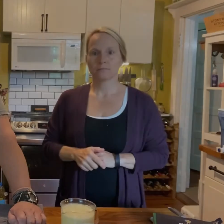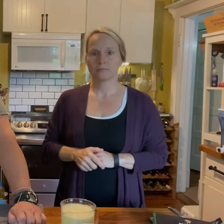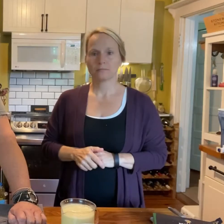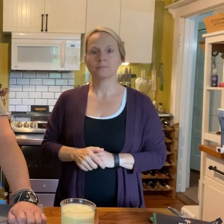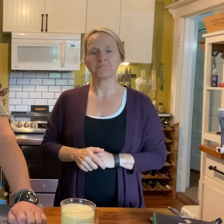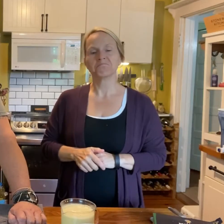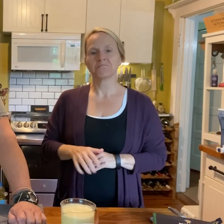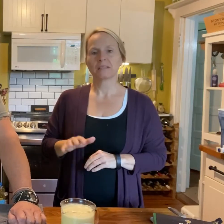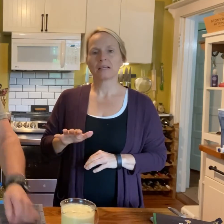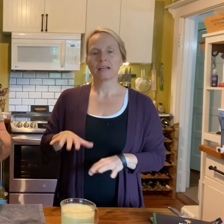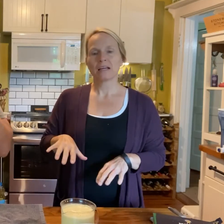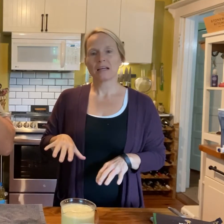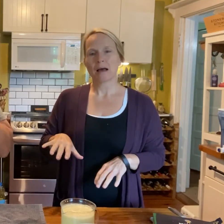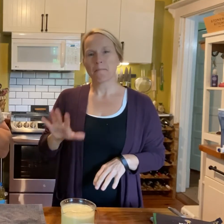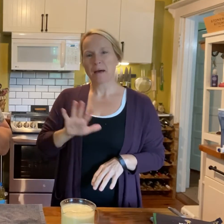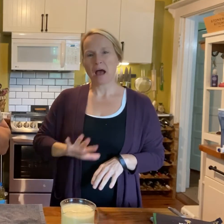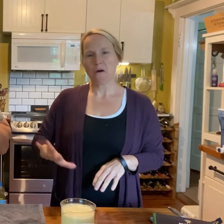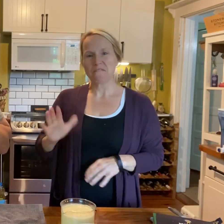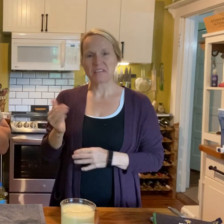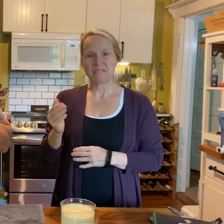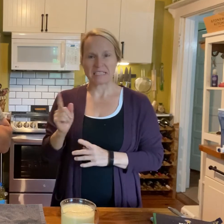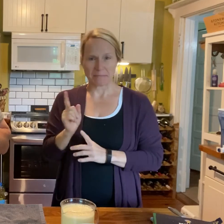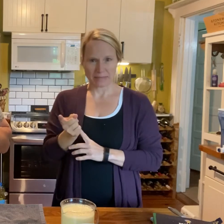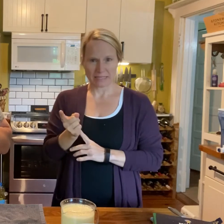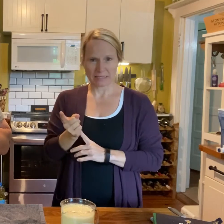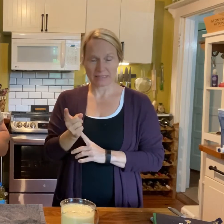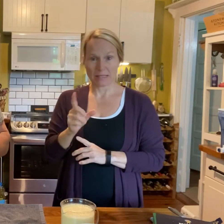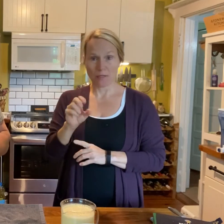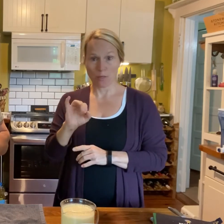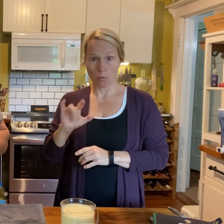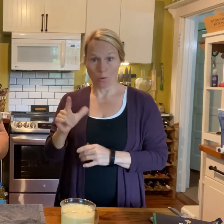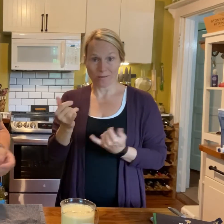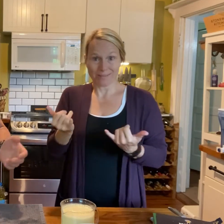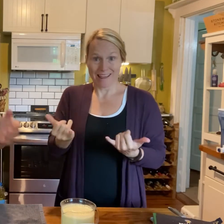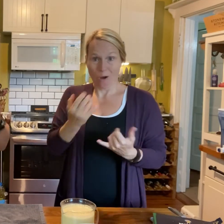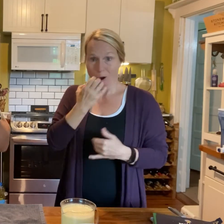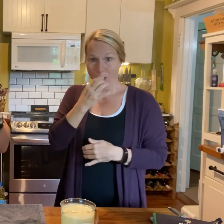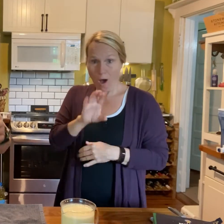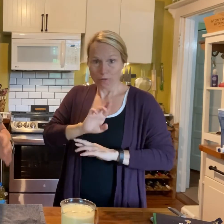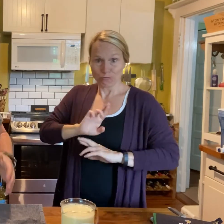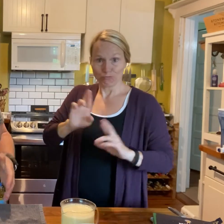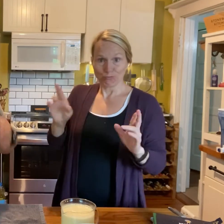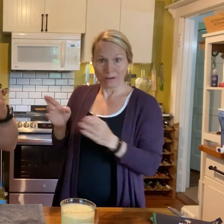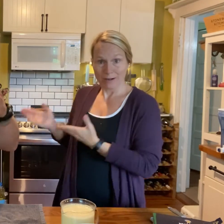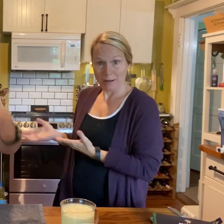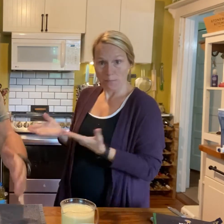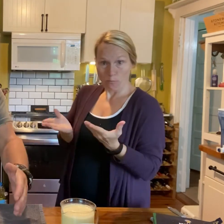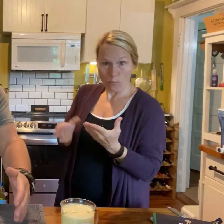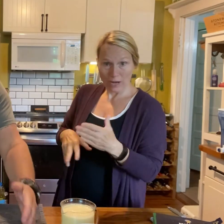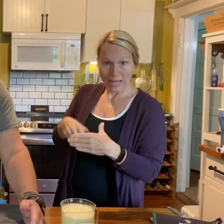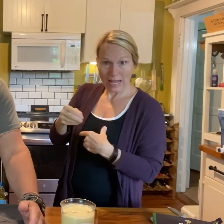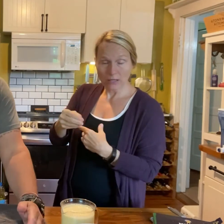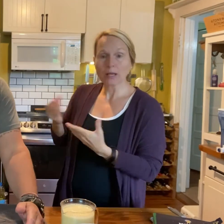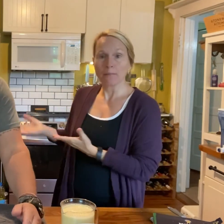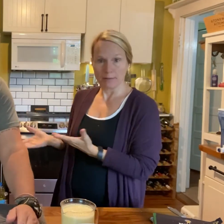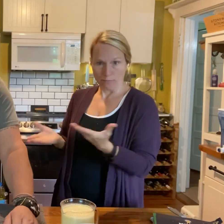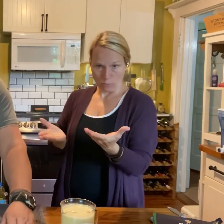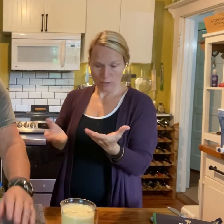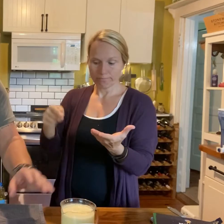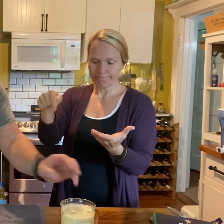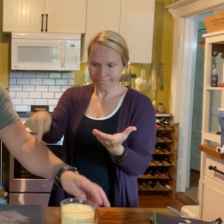So it's been about 15 minutes. The oil is now hot and ready to bring out. So at this point, I'm going to bring the oil